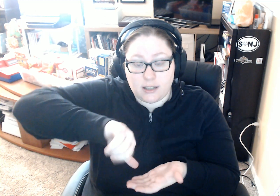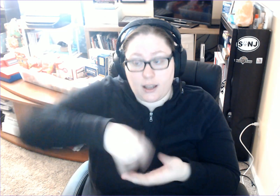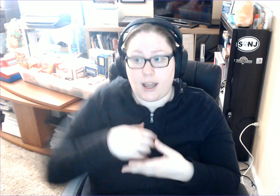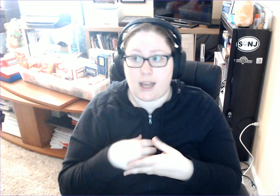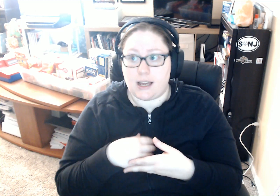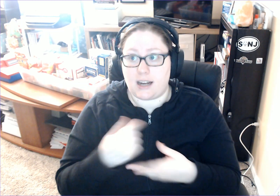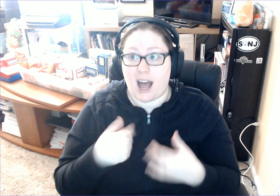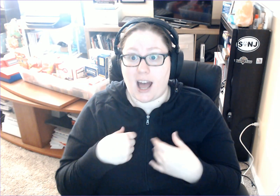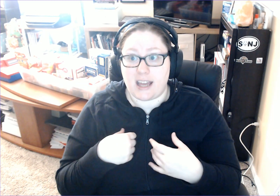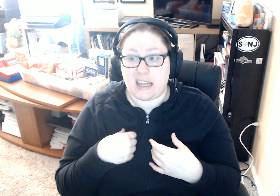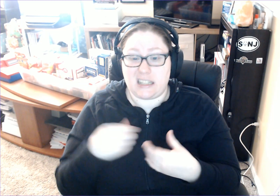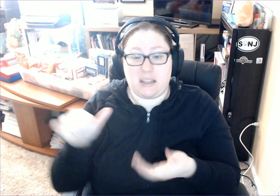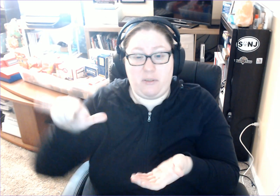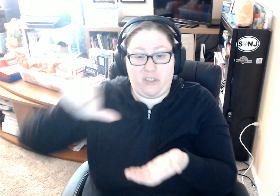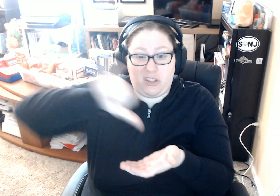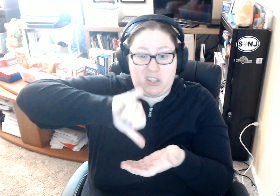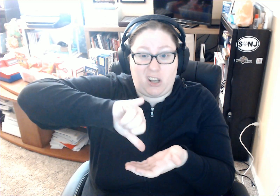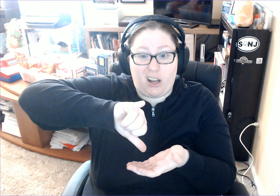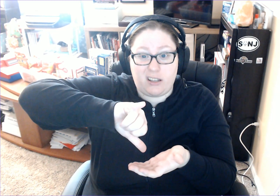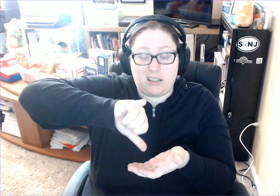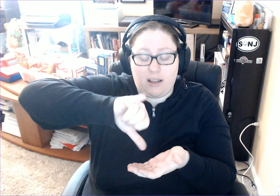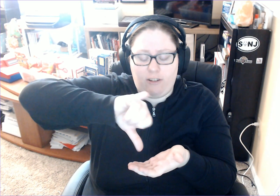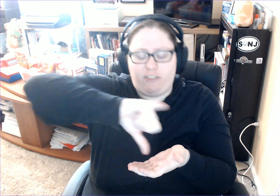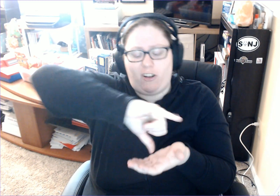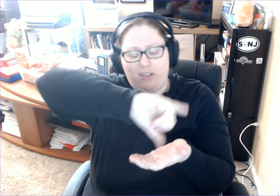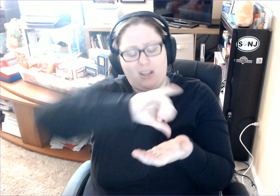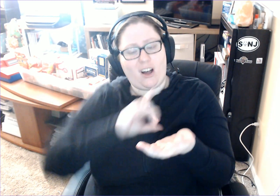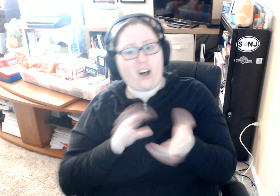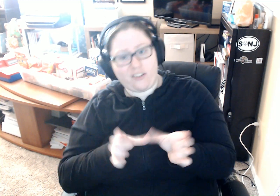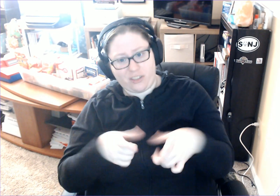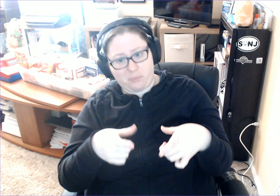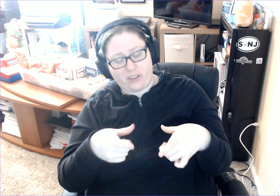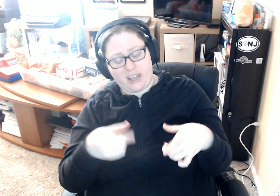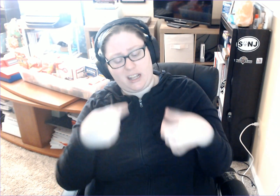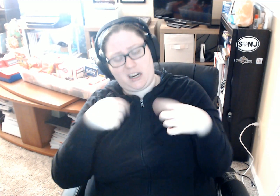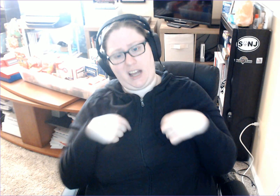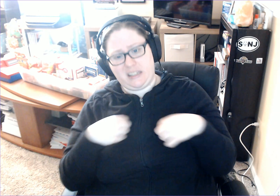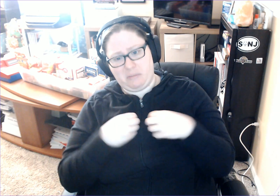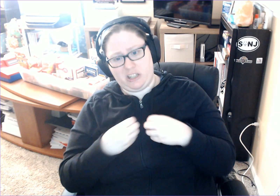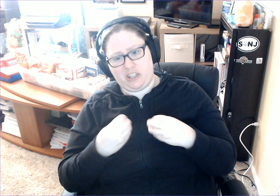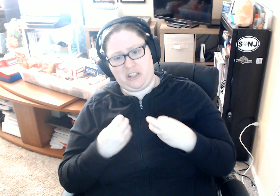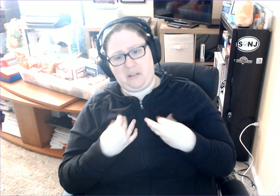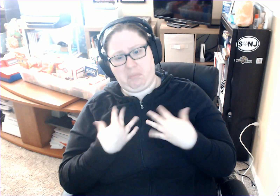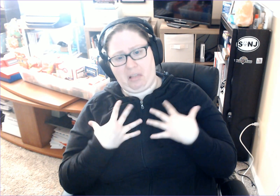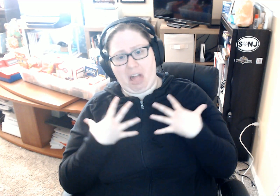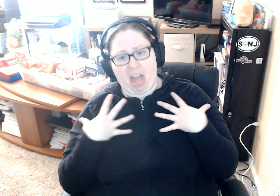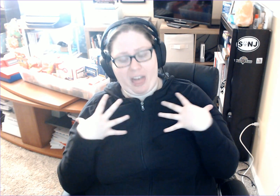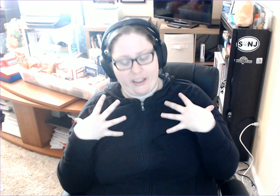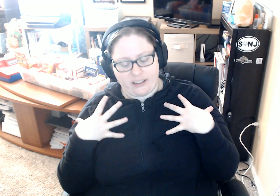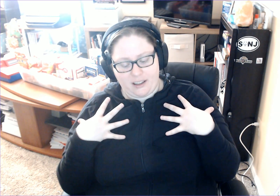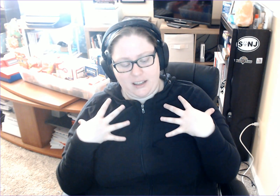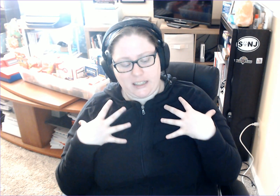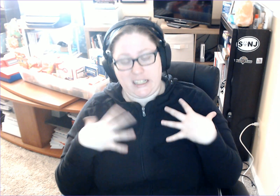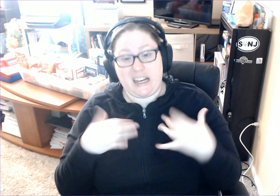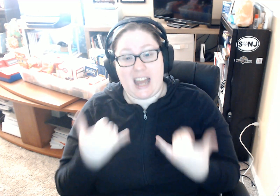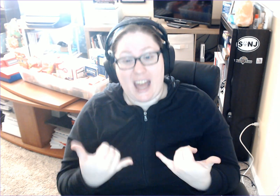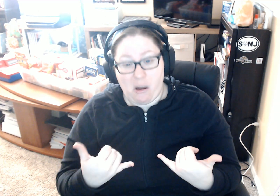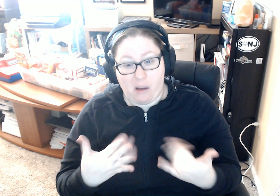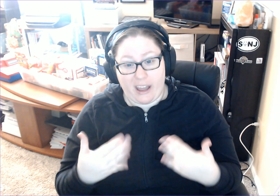and I get some of the sauce falls off the plate and onto my shirt. Now I have